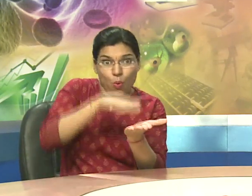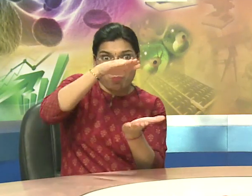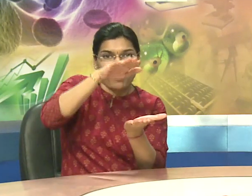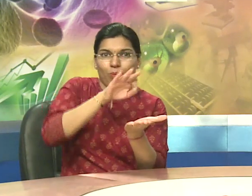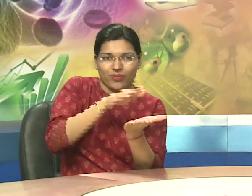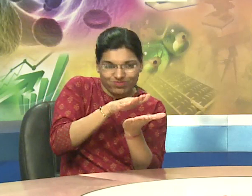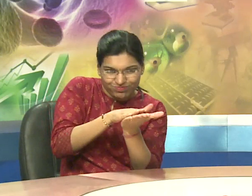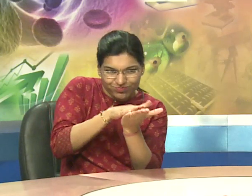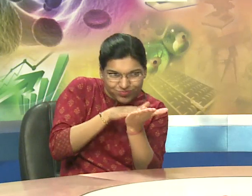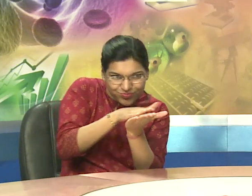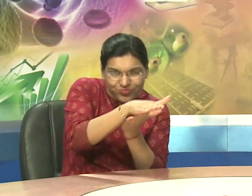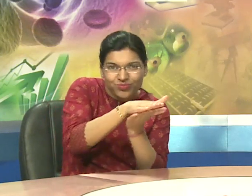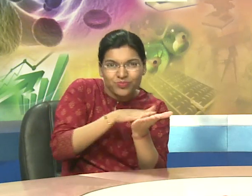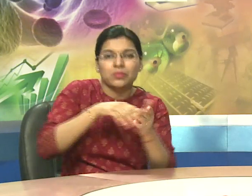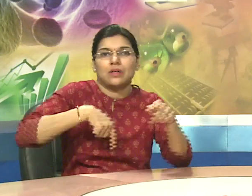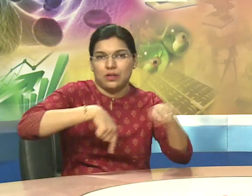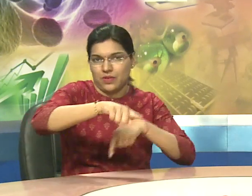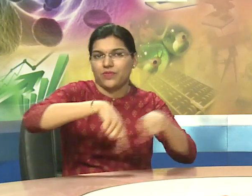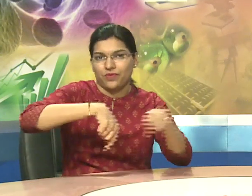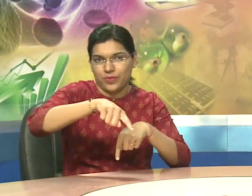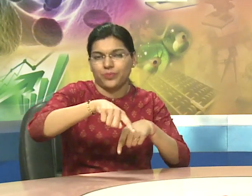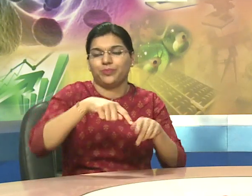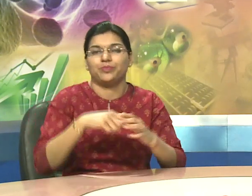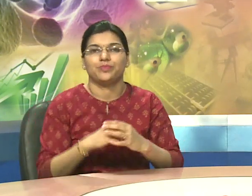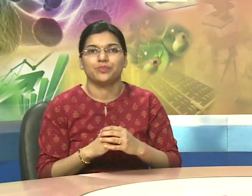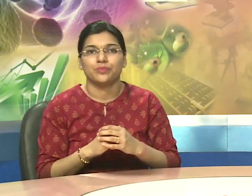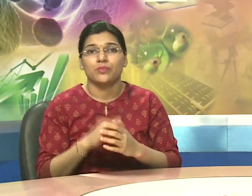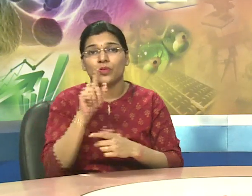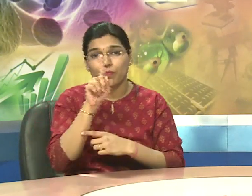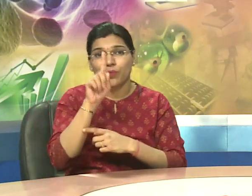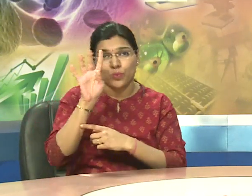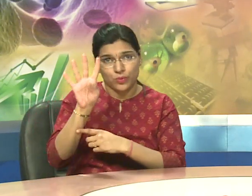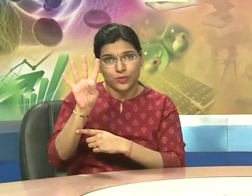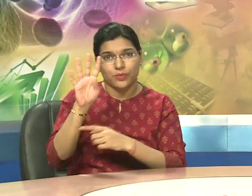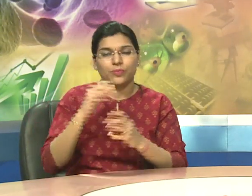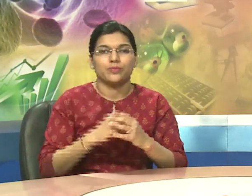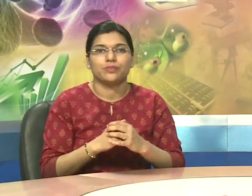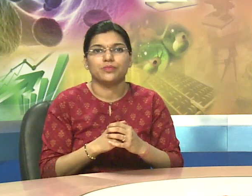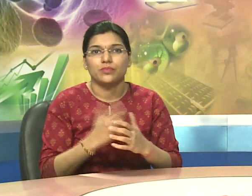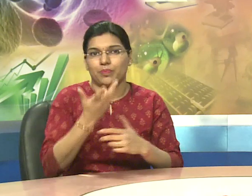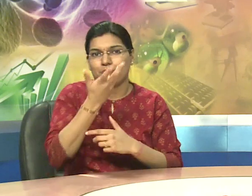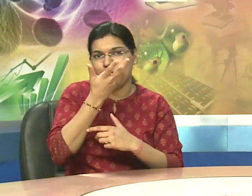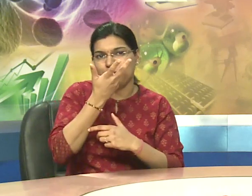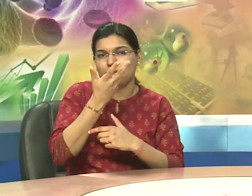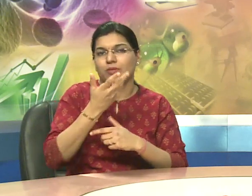are car, train, transports which works on road.